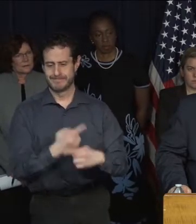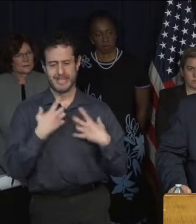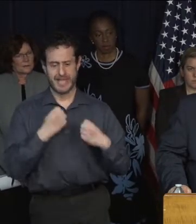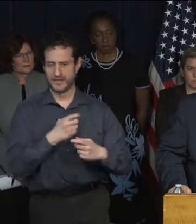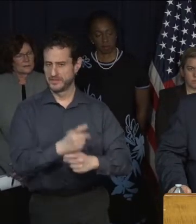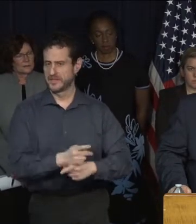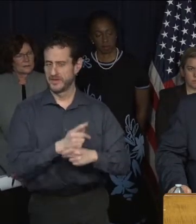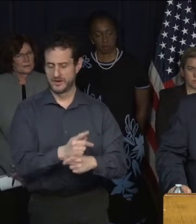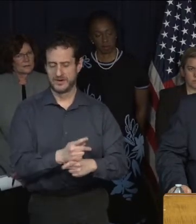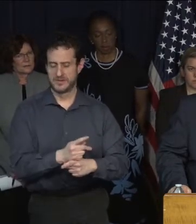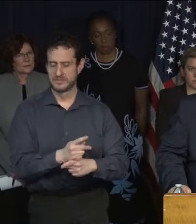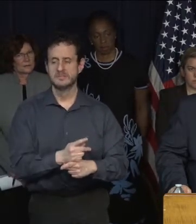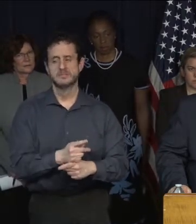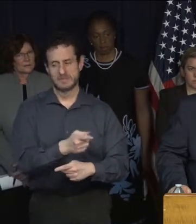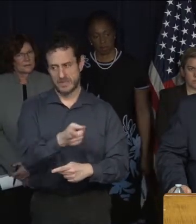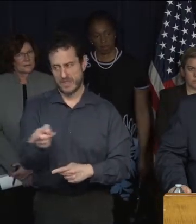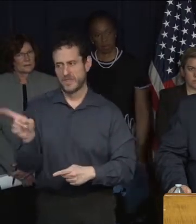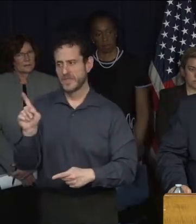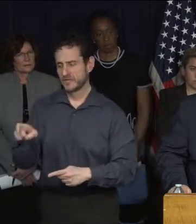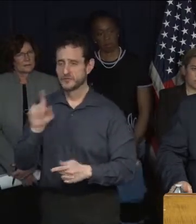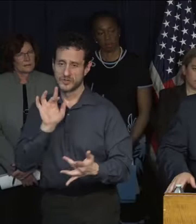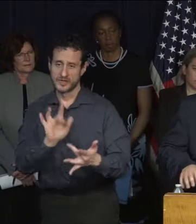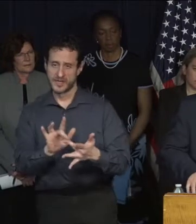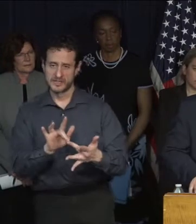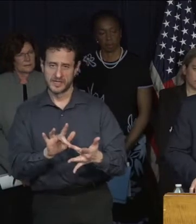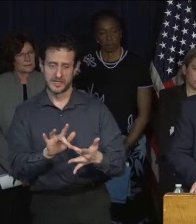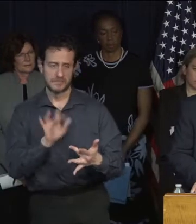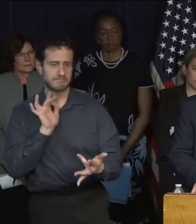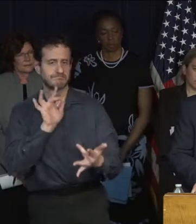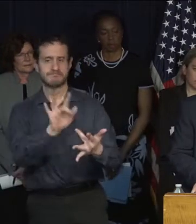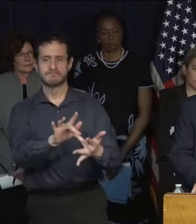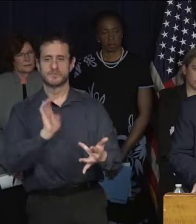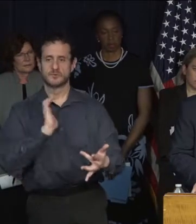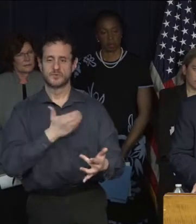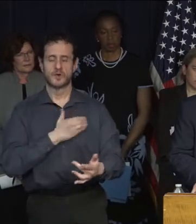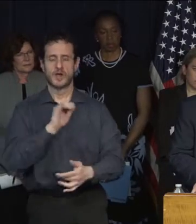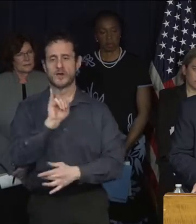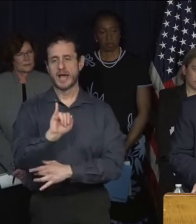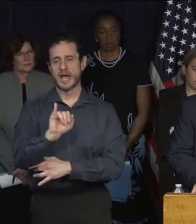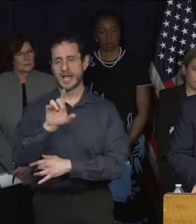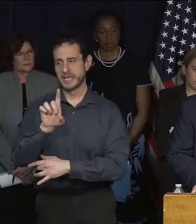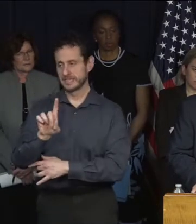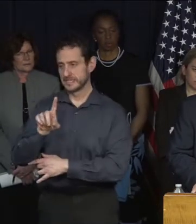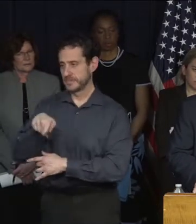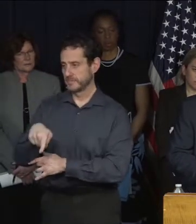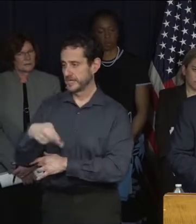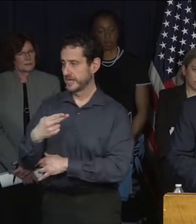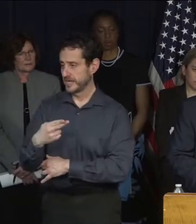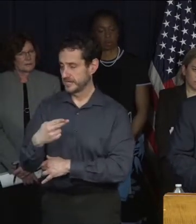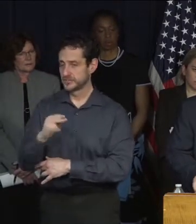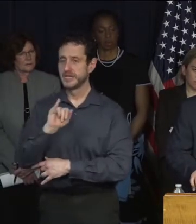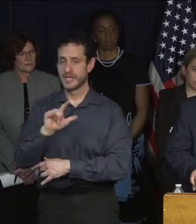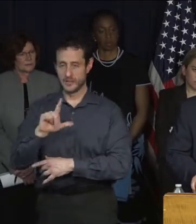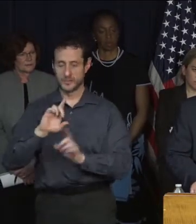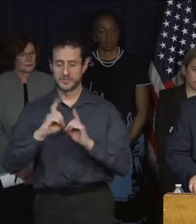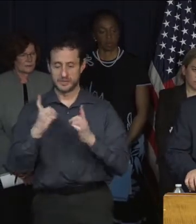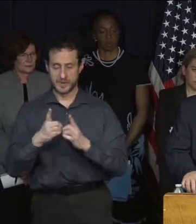health care, they should contact, they can reach out to our IDPH, that's at